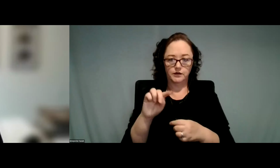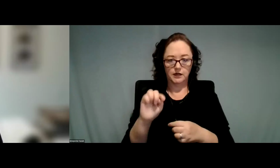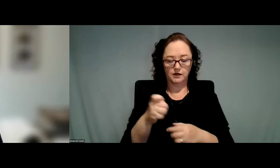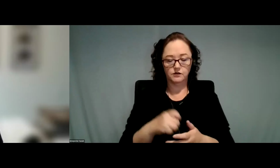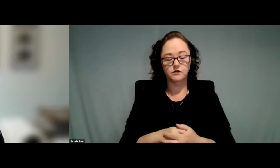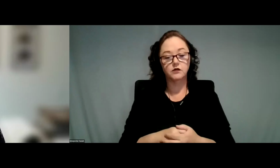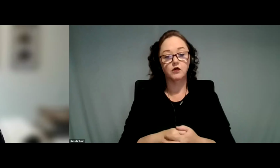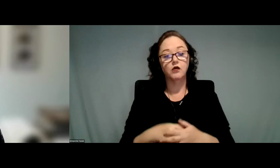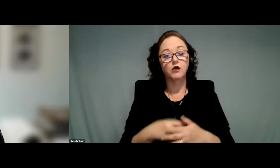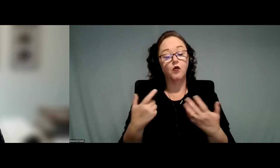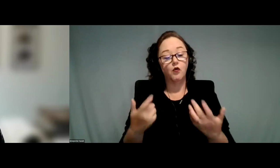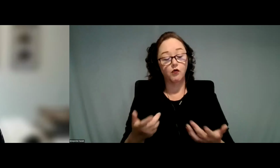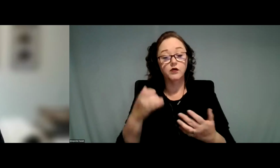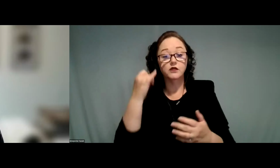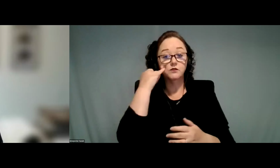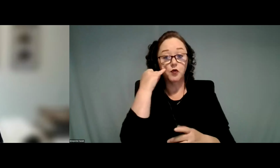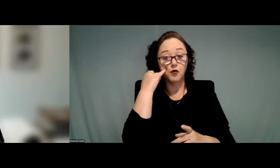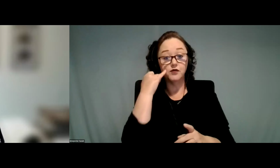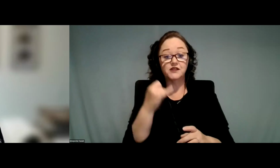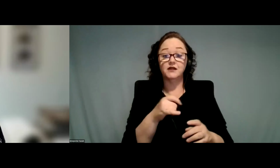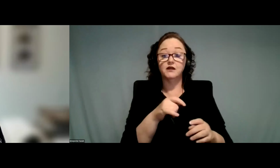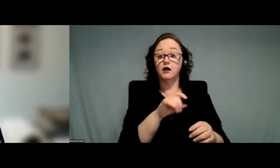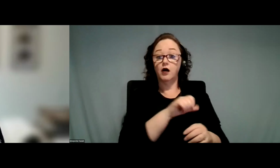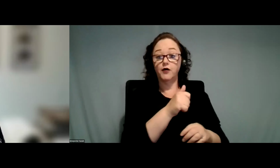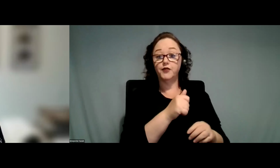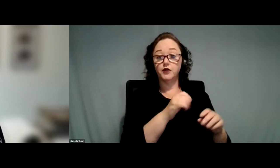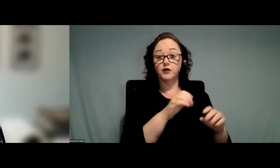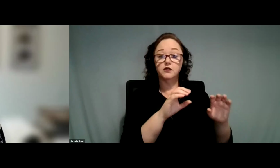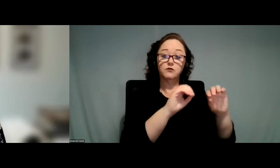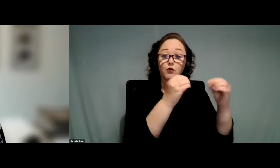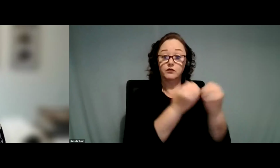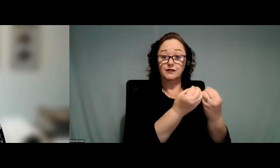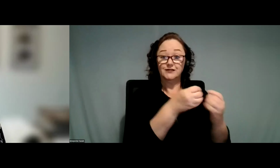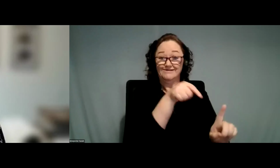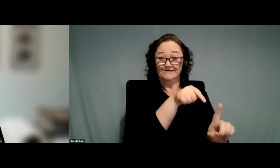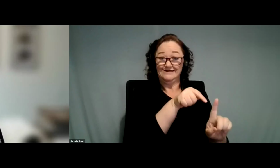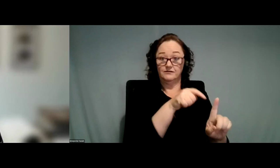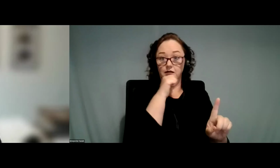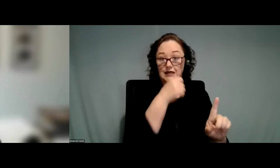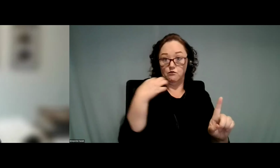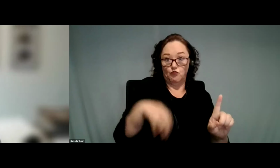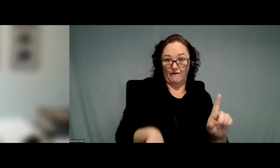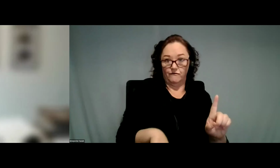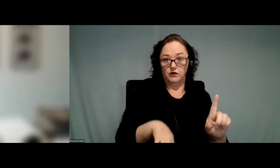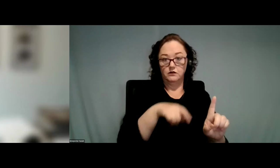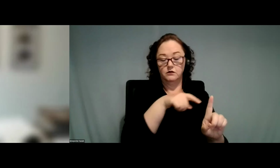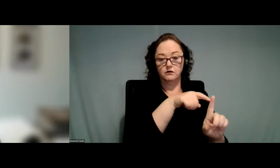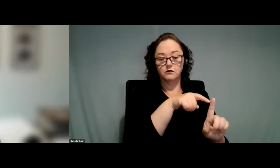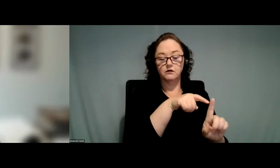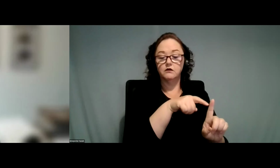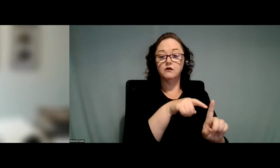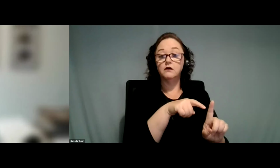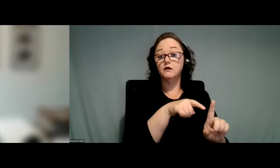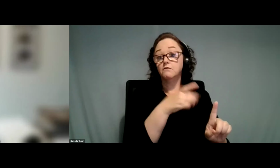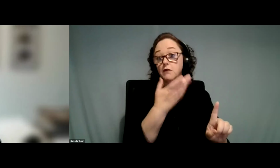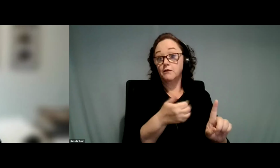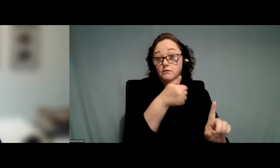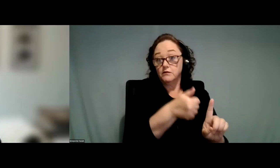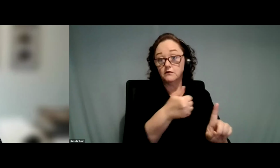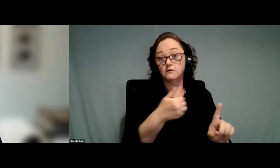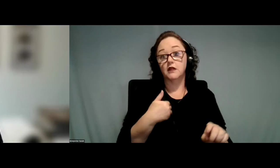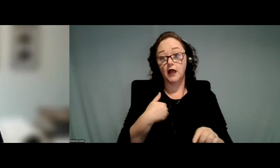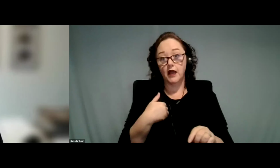is itself a not-for-profit, and it may say to you, we have a sales tax exemption. So on the goods